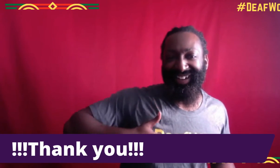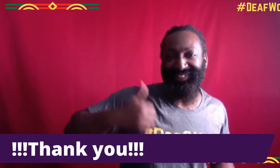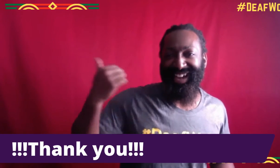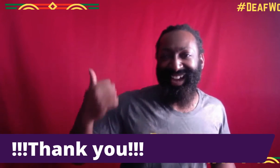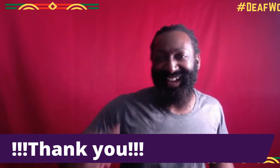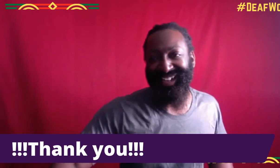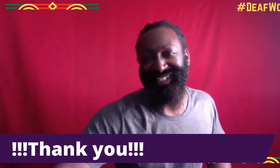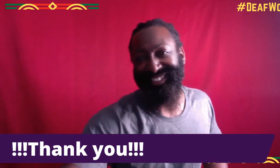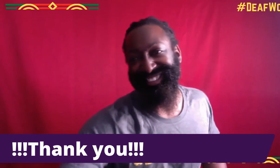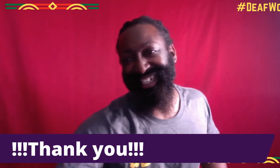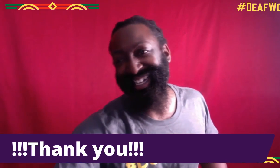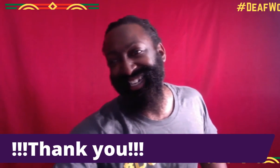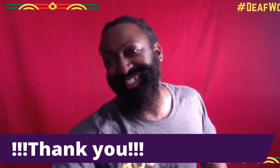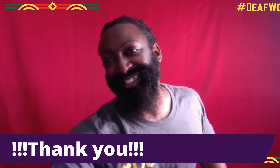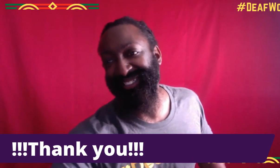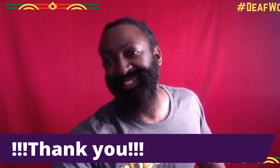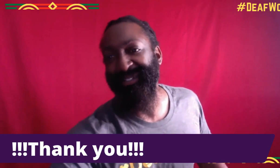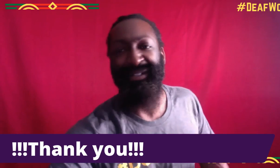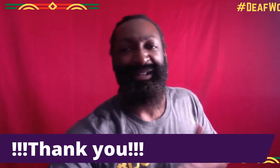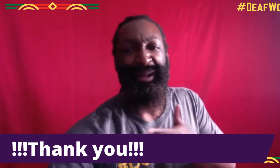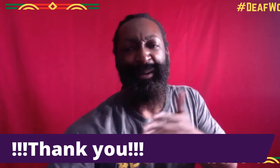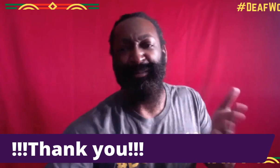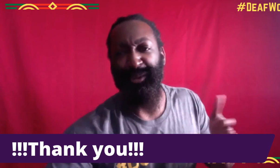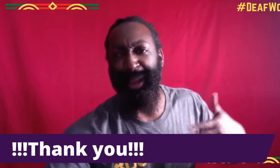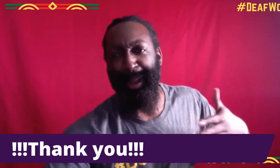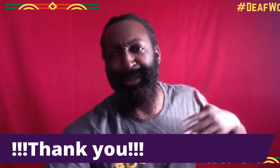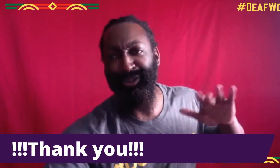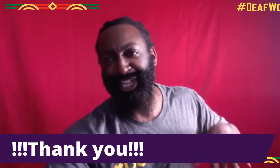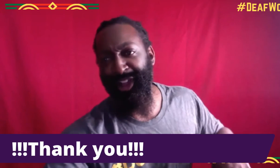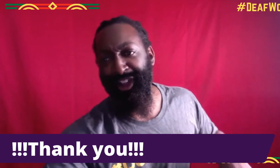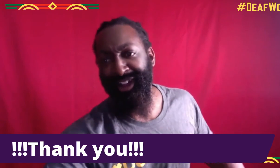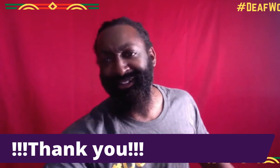So what's next? Peace, love. I'm out.